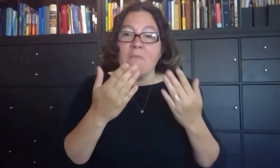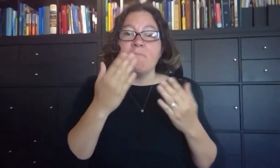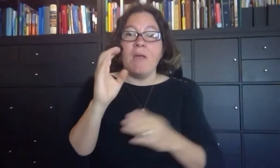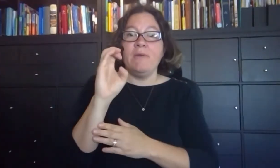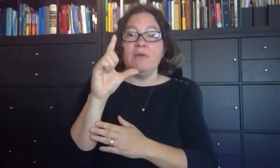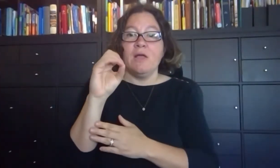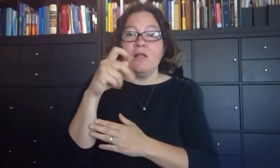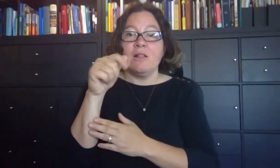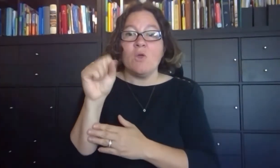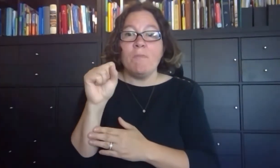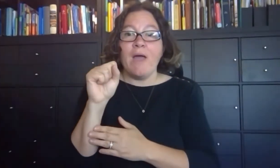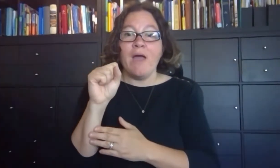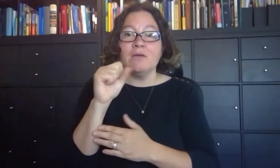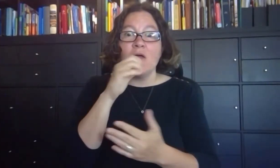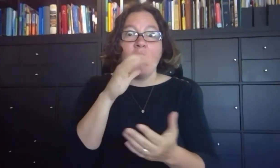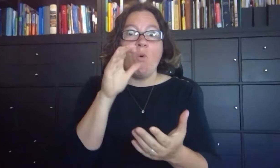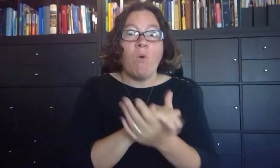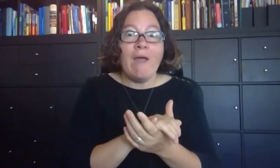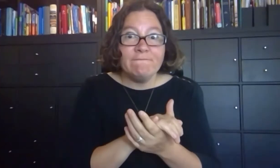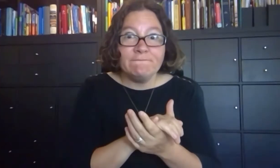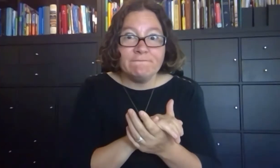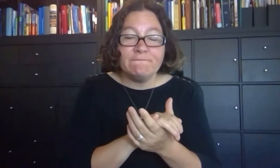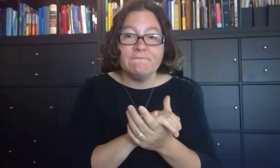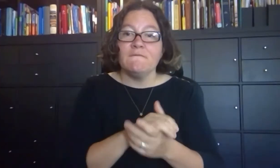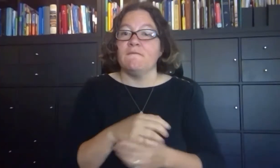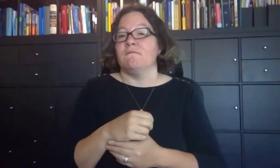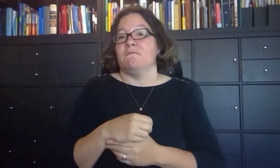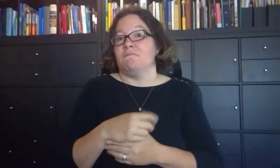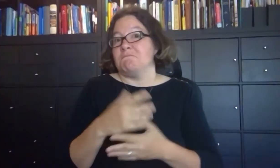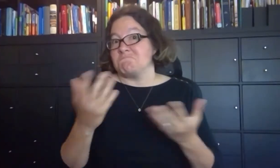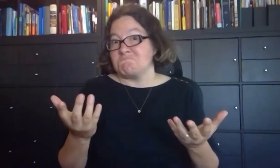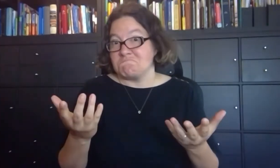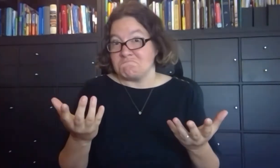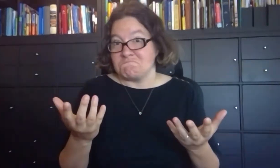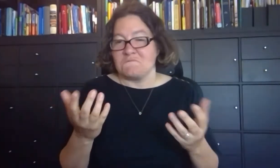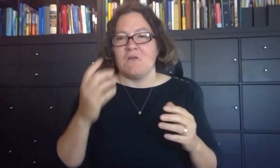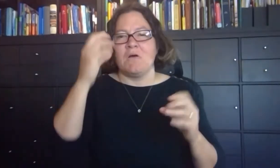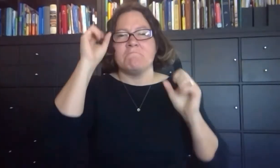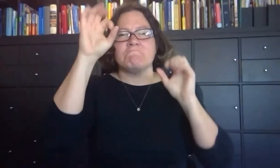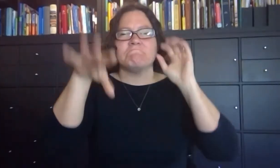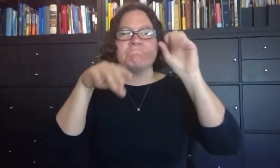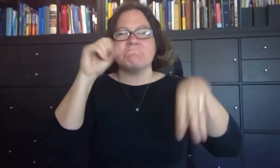assumed for a long time it's a man. But what if that other disciple is Cleopas's